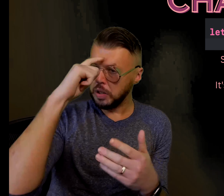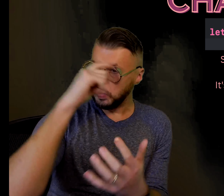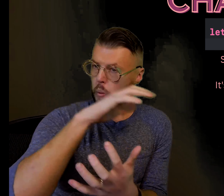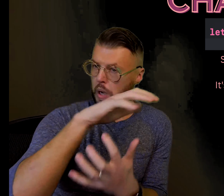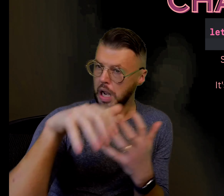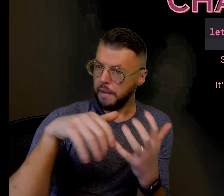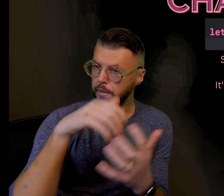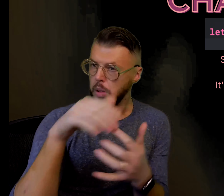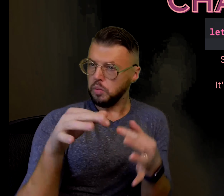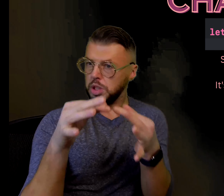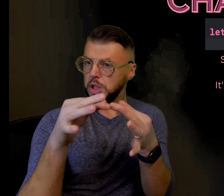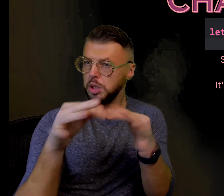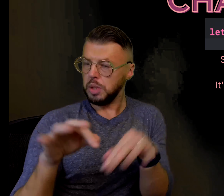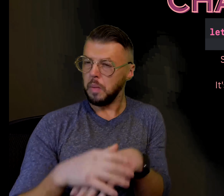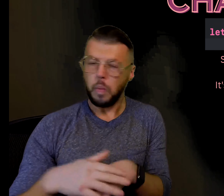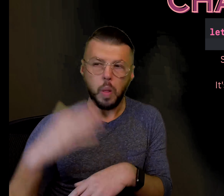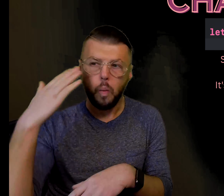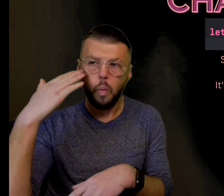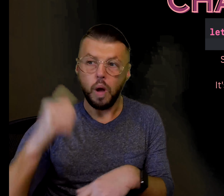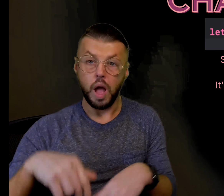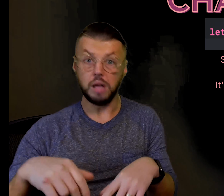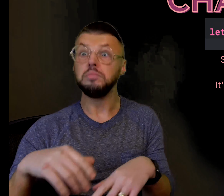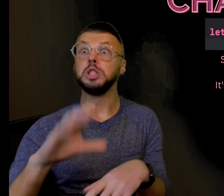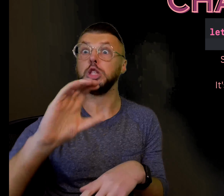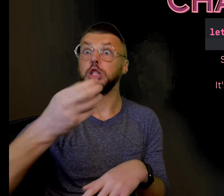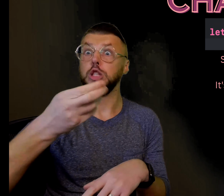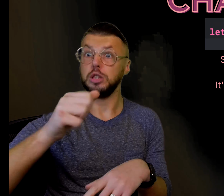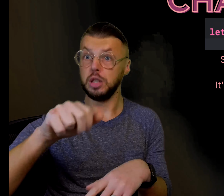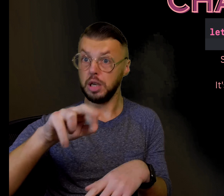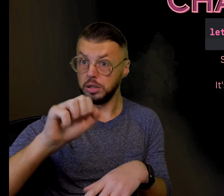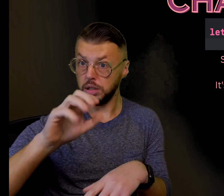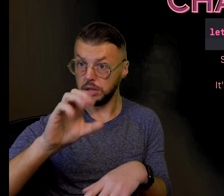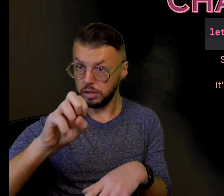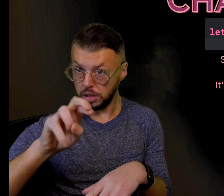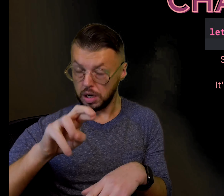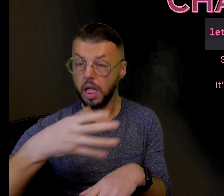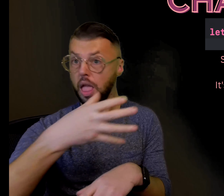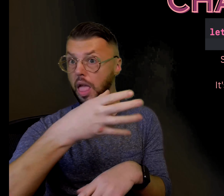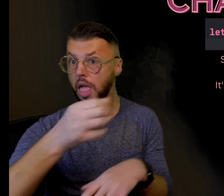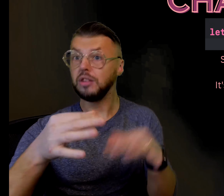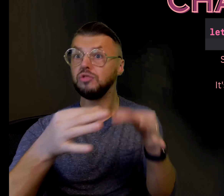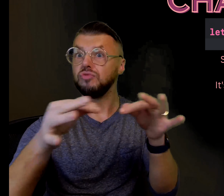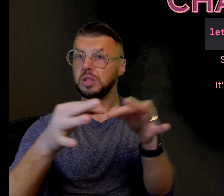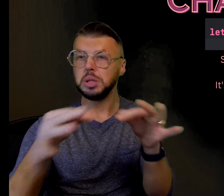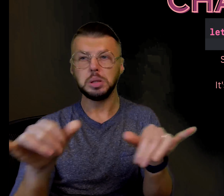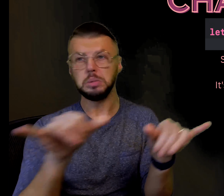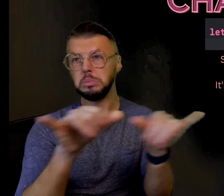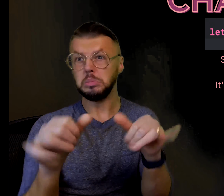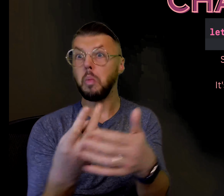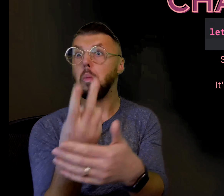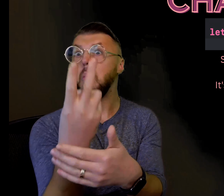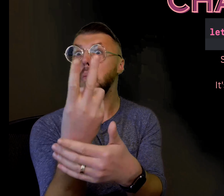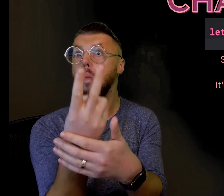A character that is very easy to confuse with a string. Why? Because character and